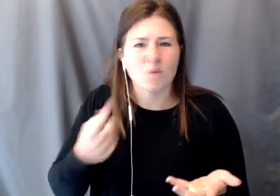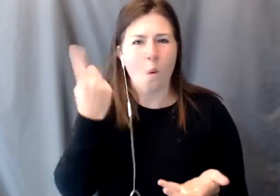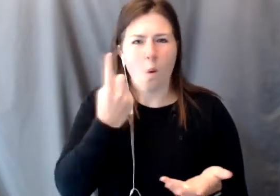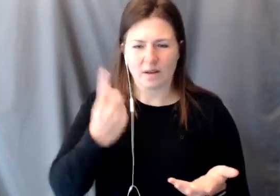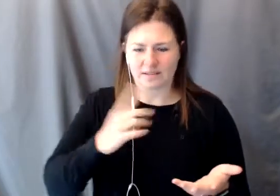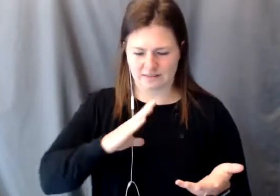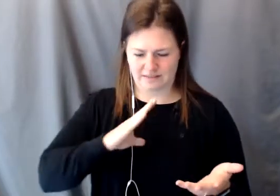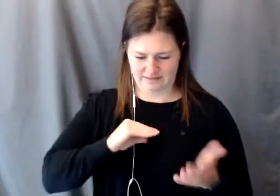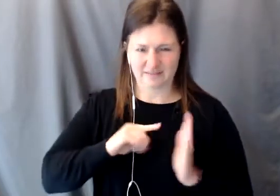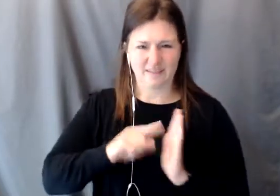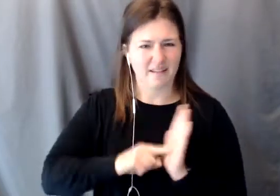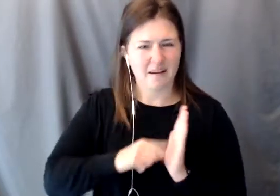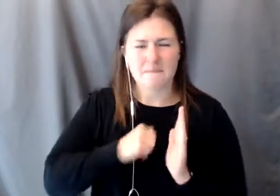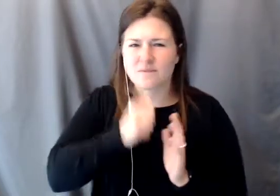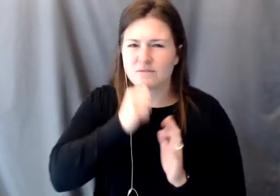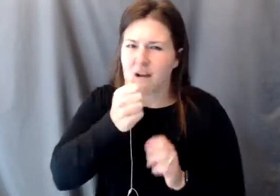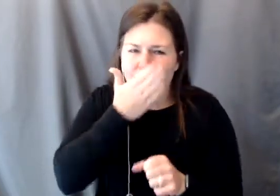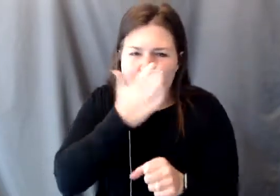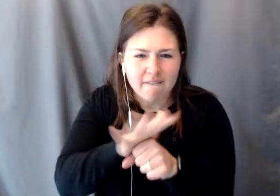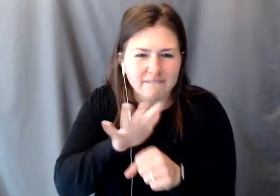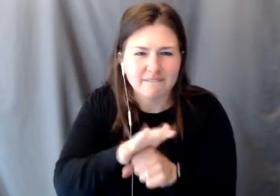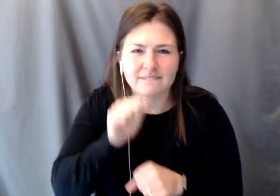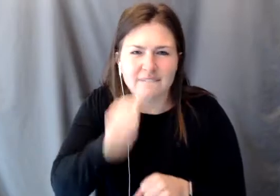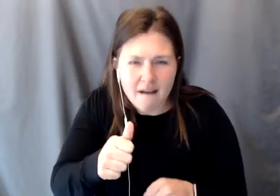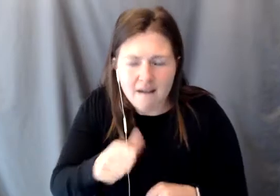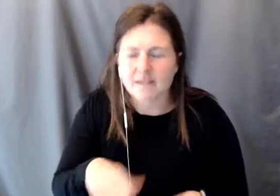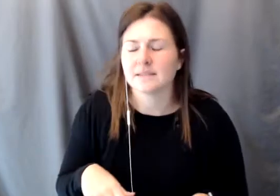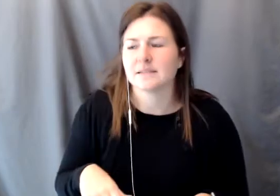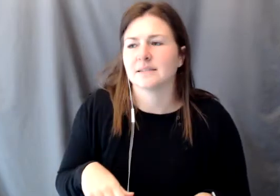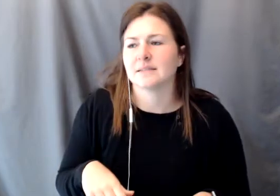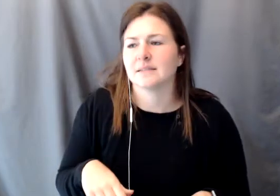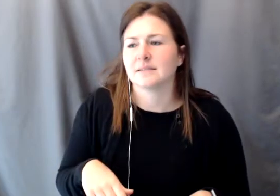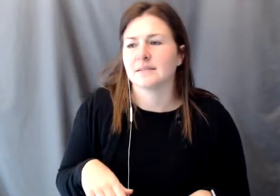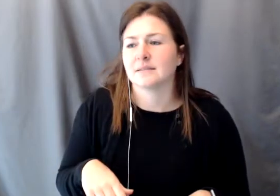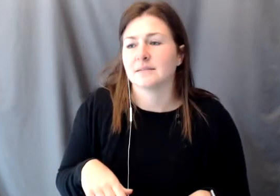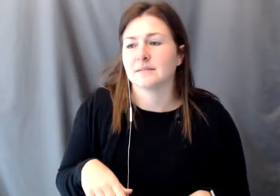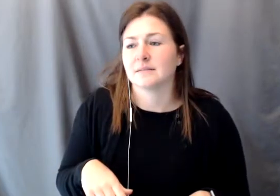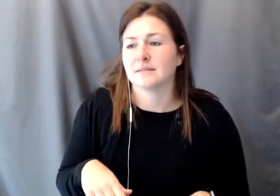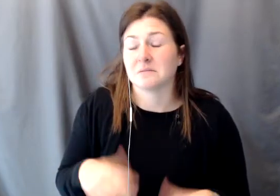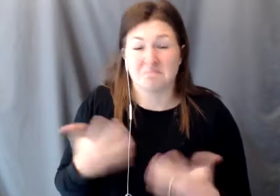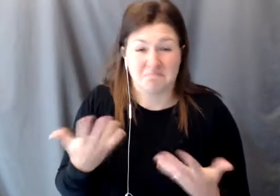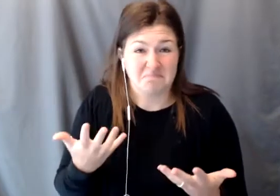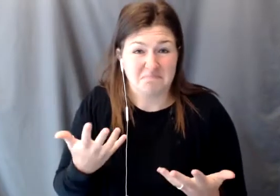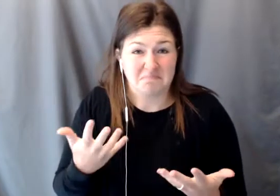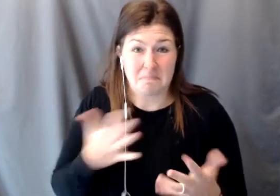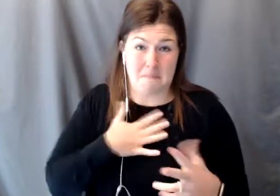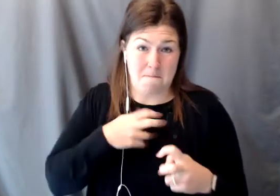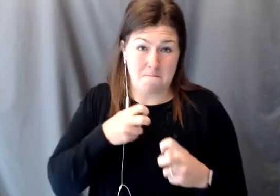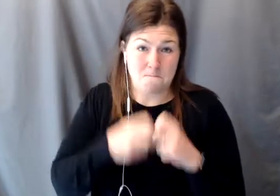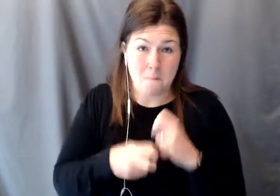enough. And that was, here, my problem is, I have